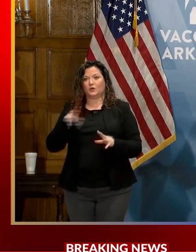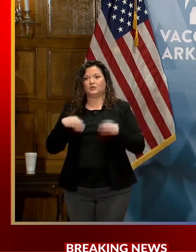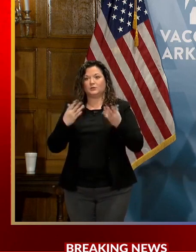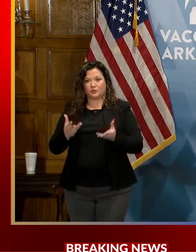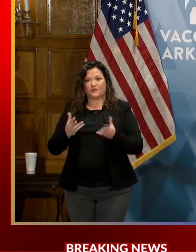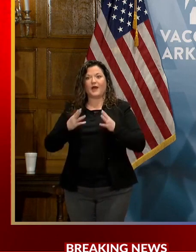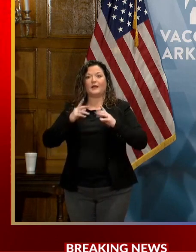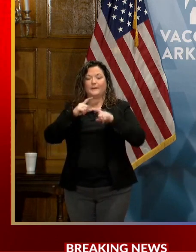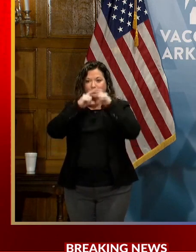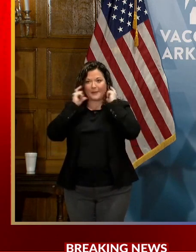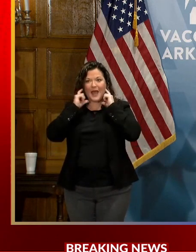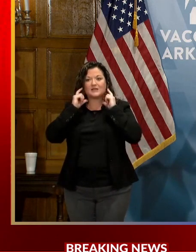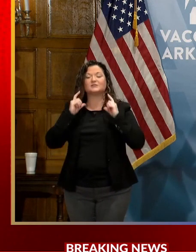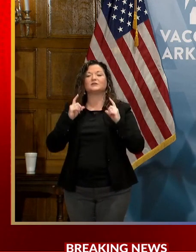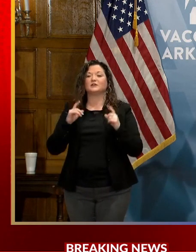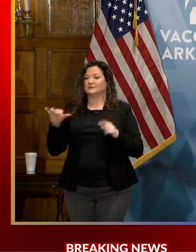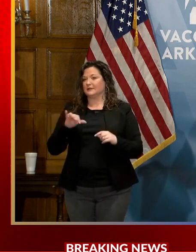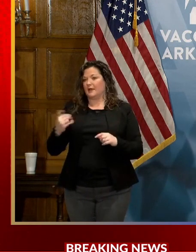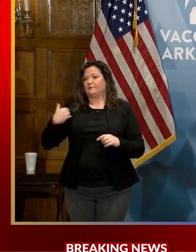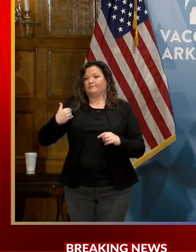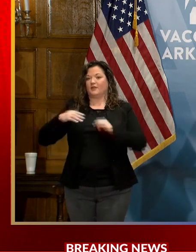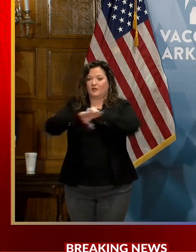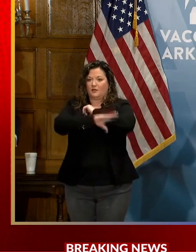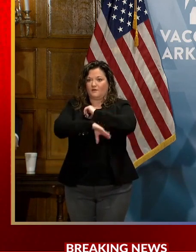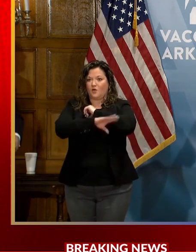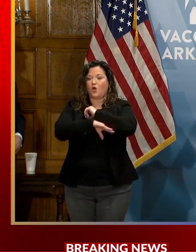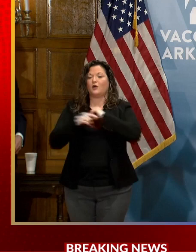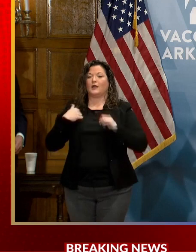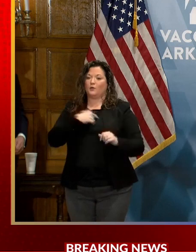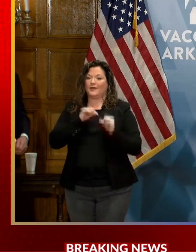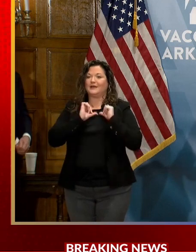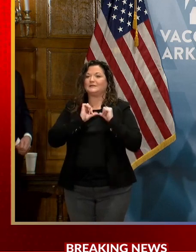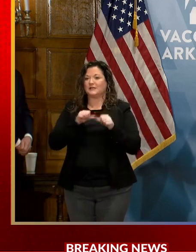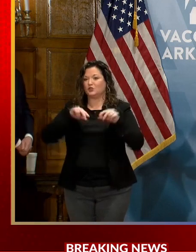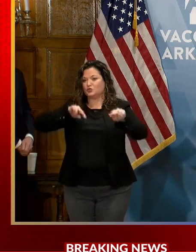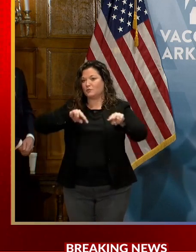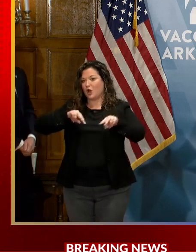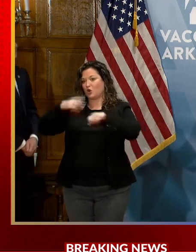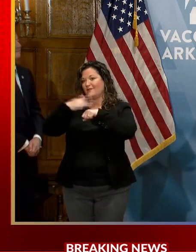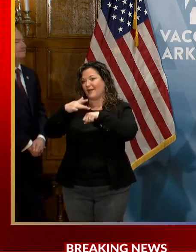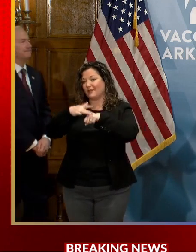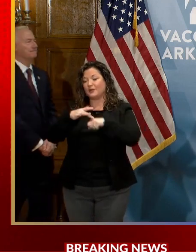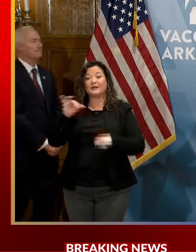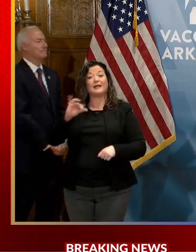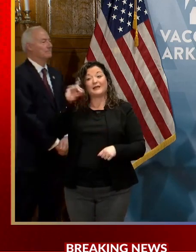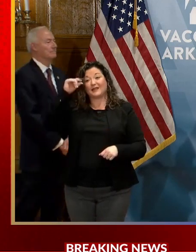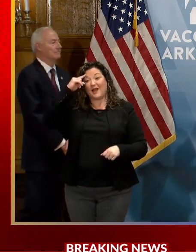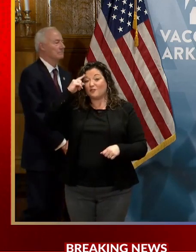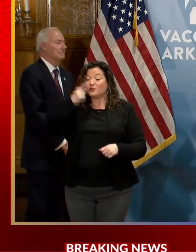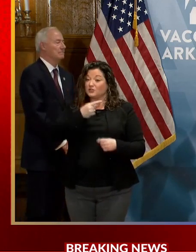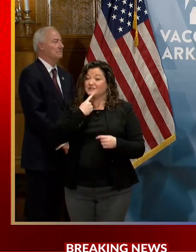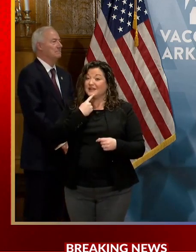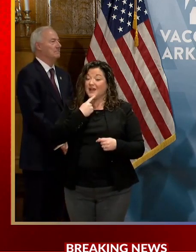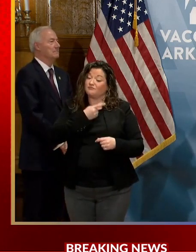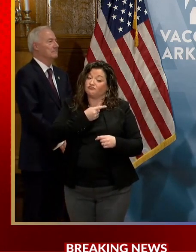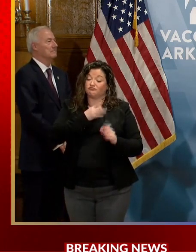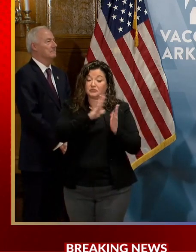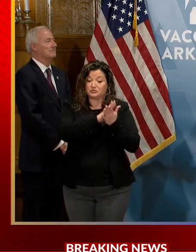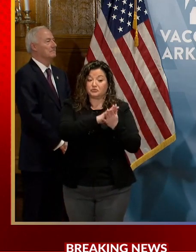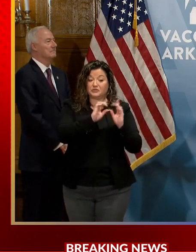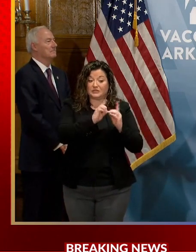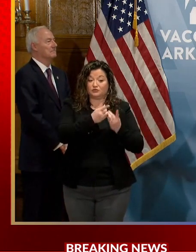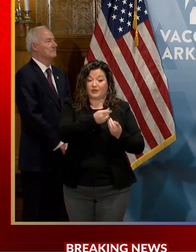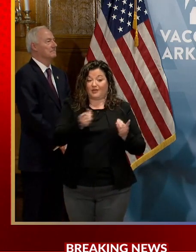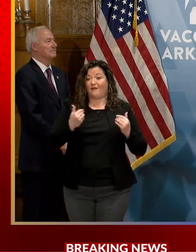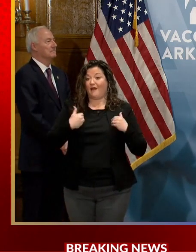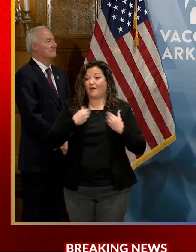did back in the fall, and we'll continue to monitor the availability of those. But as the governor said, districts do have funds. Their